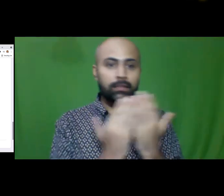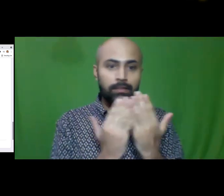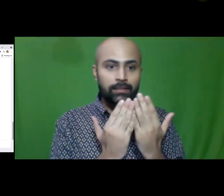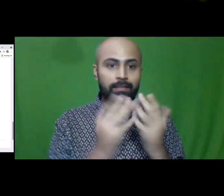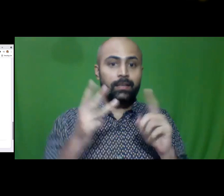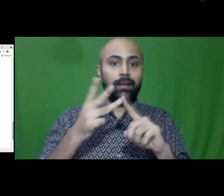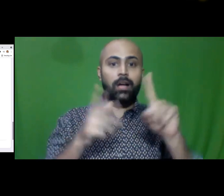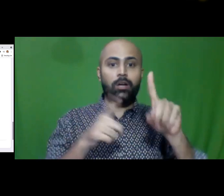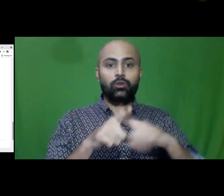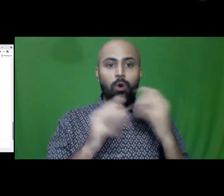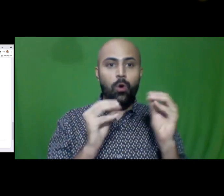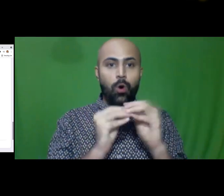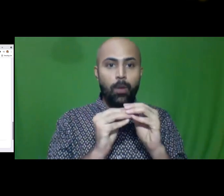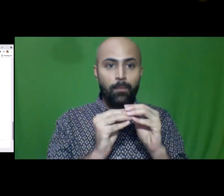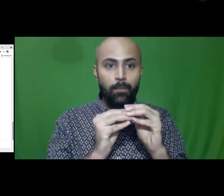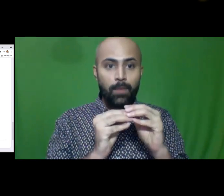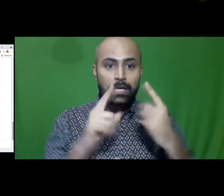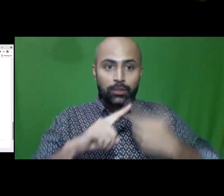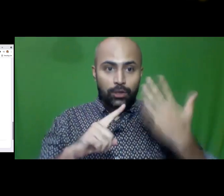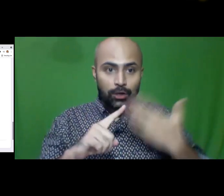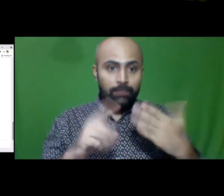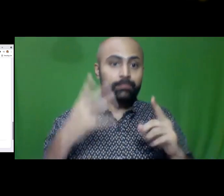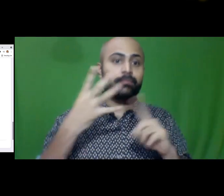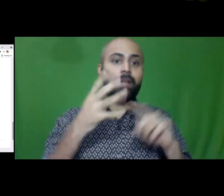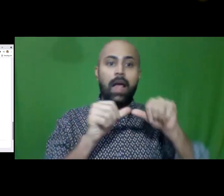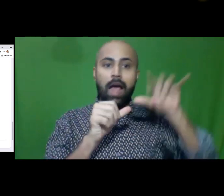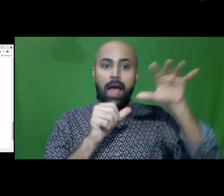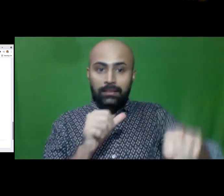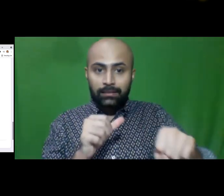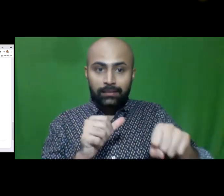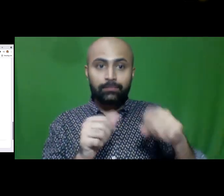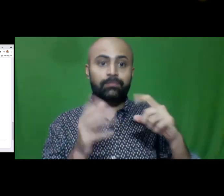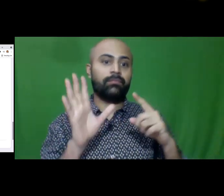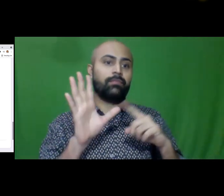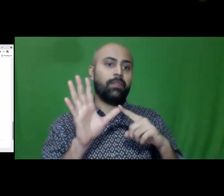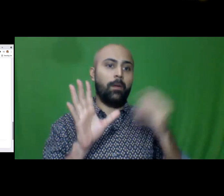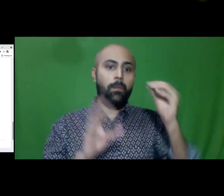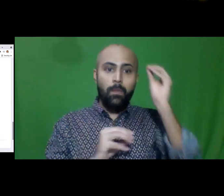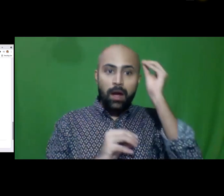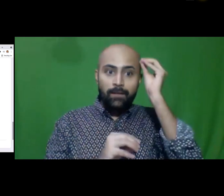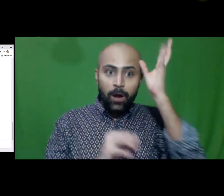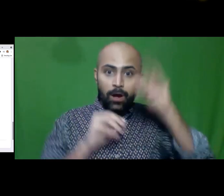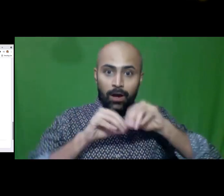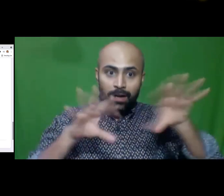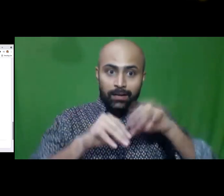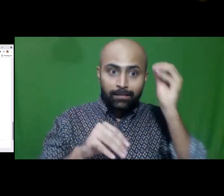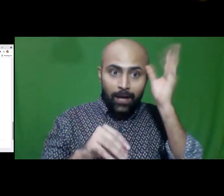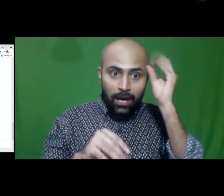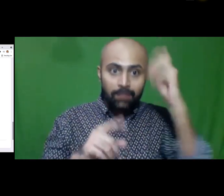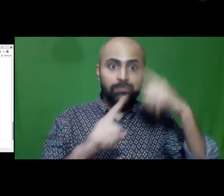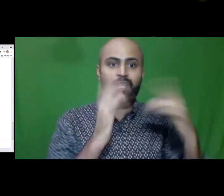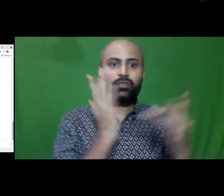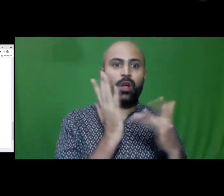early options. Second is education. Third is employment. Then accessibility,